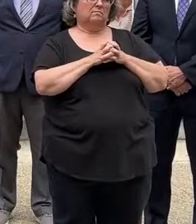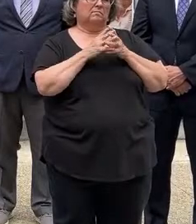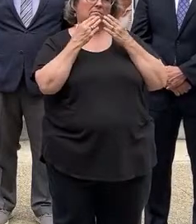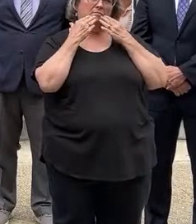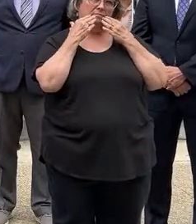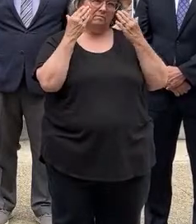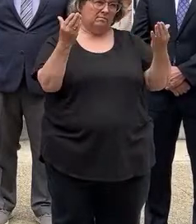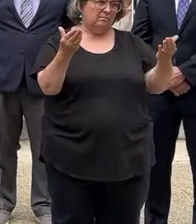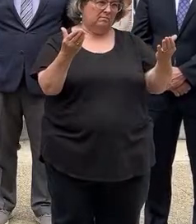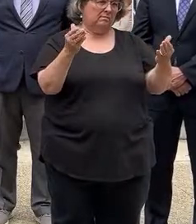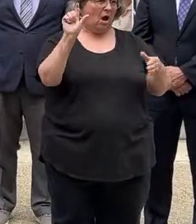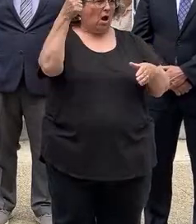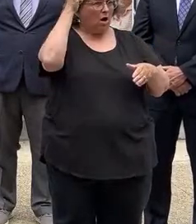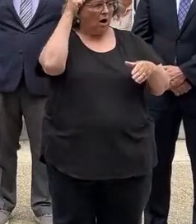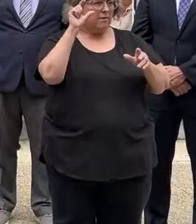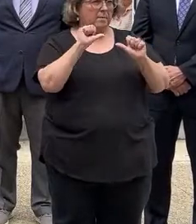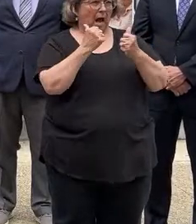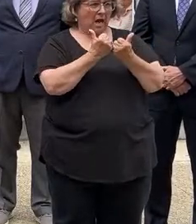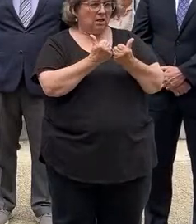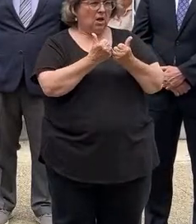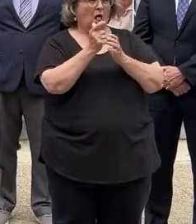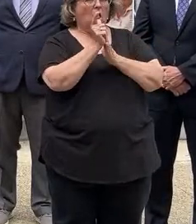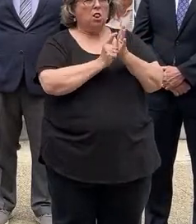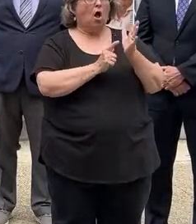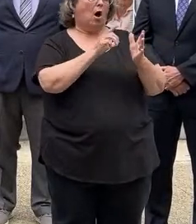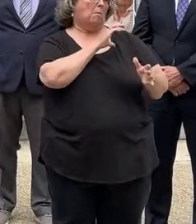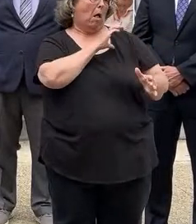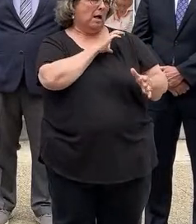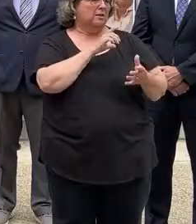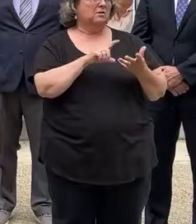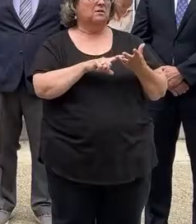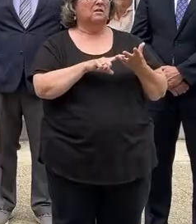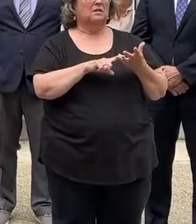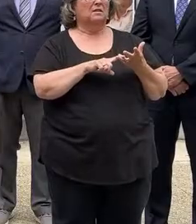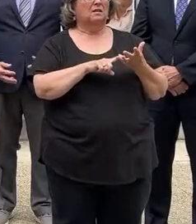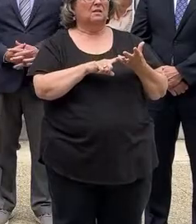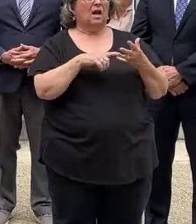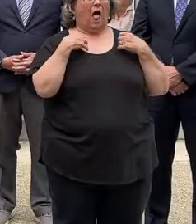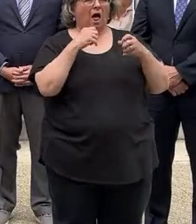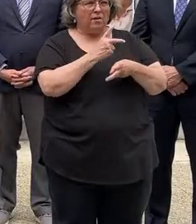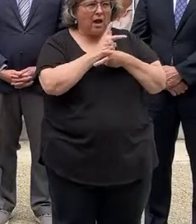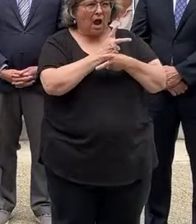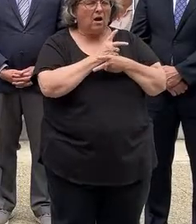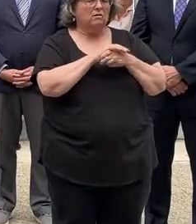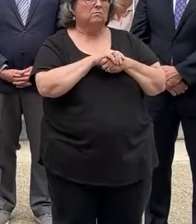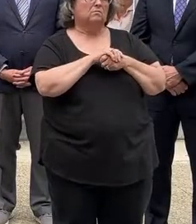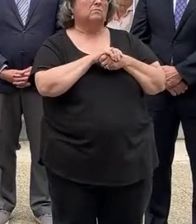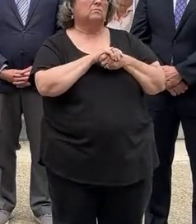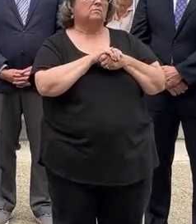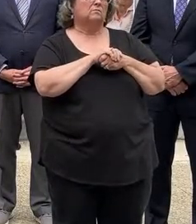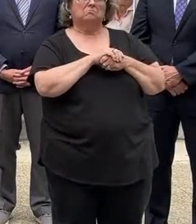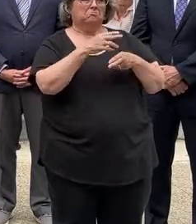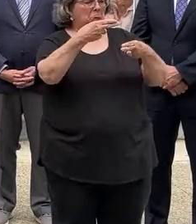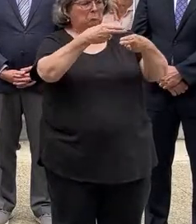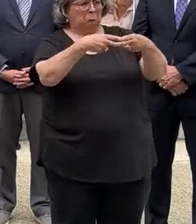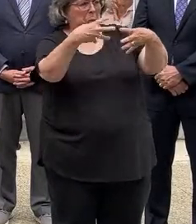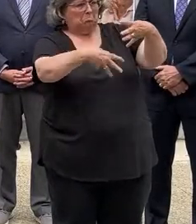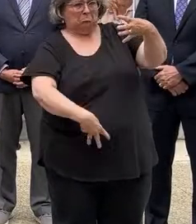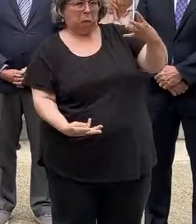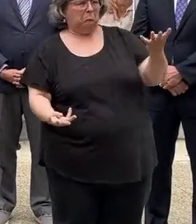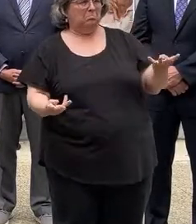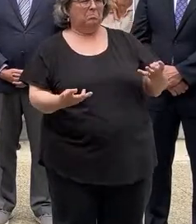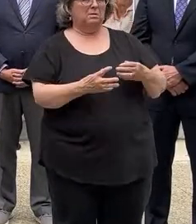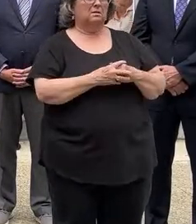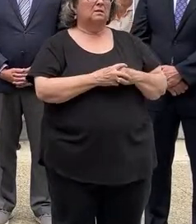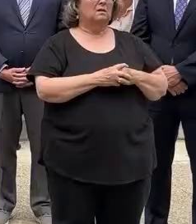Banks, government agency, law enforcement, healthcare, you name it.